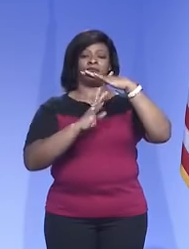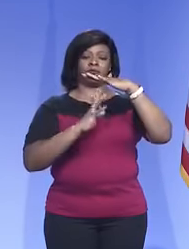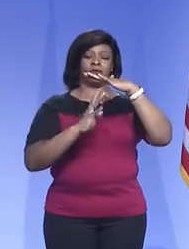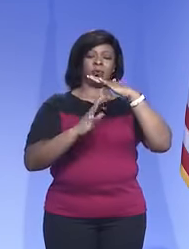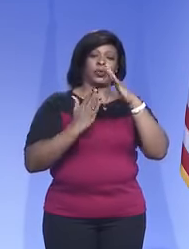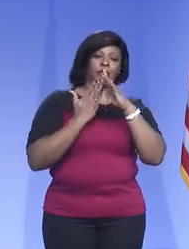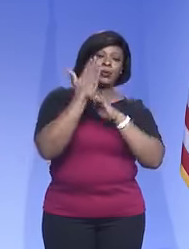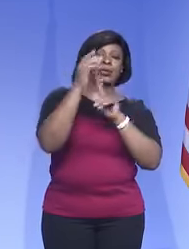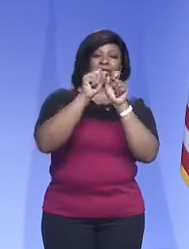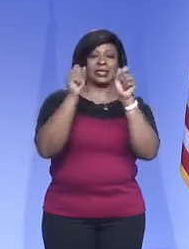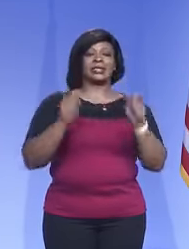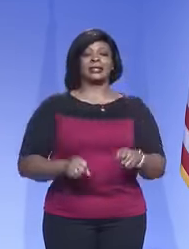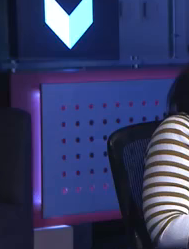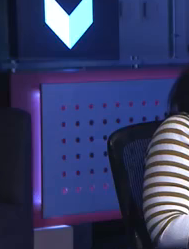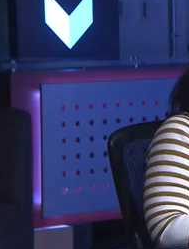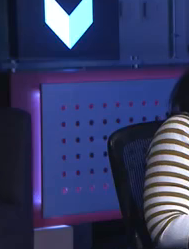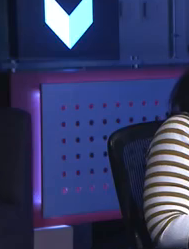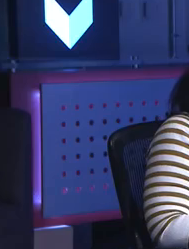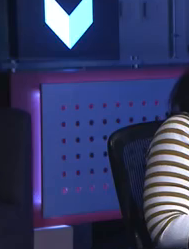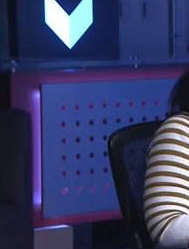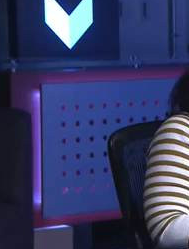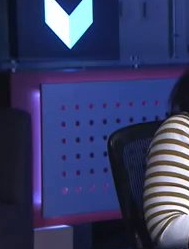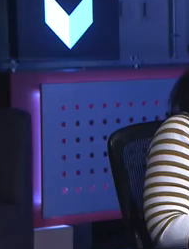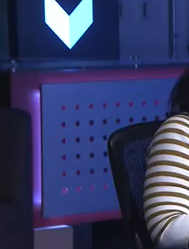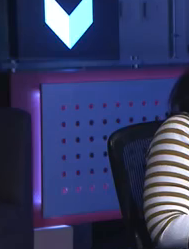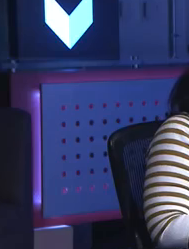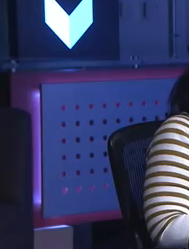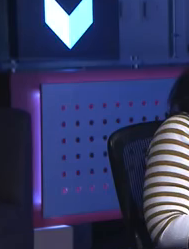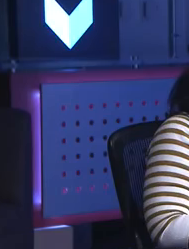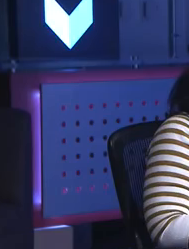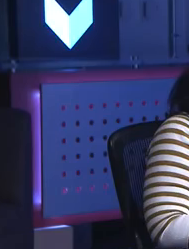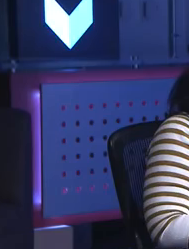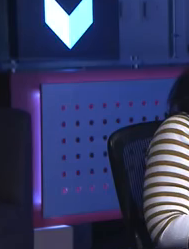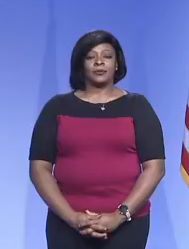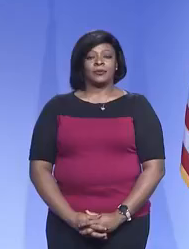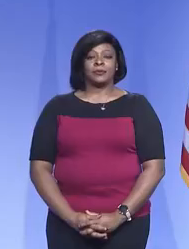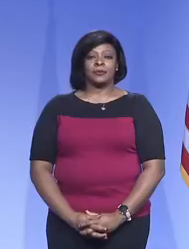coming through the system. Jane Roberts, Daily Memphian.